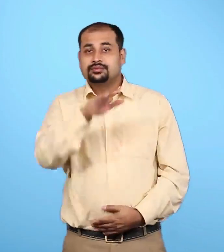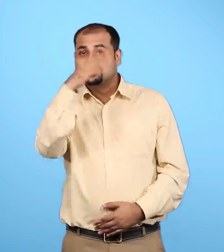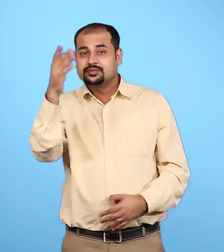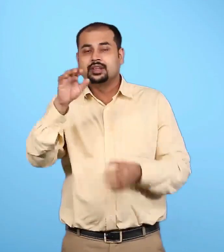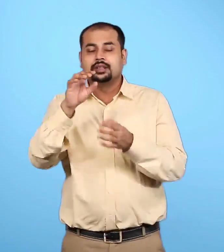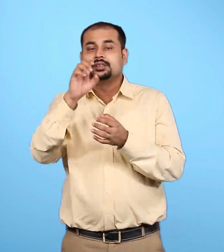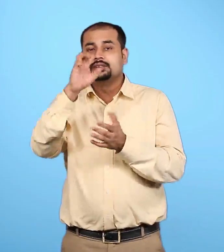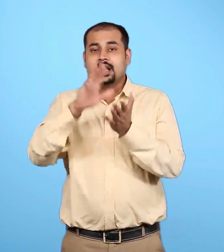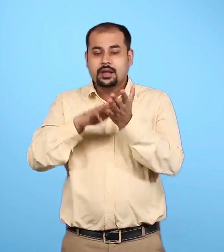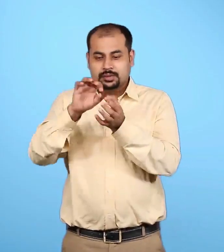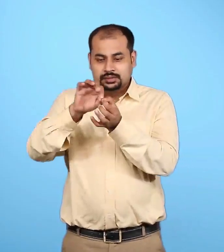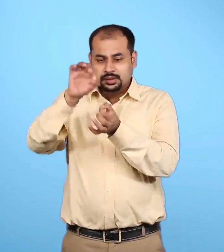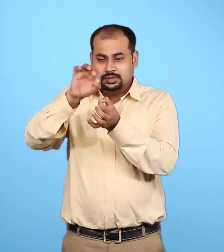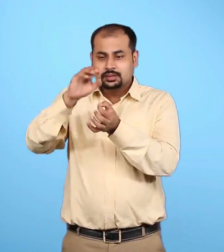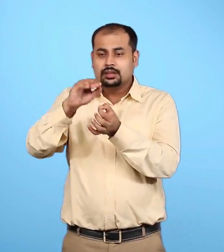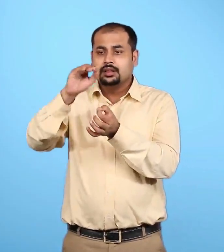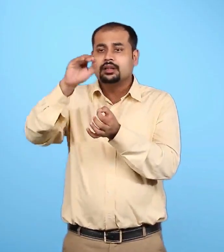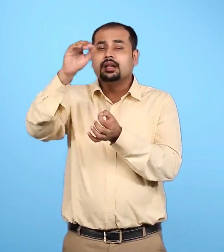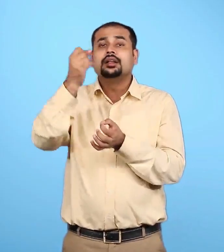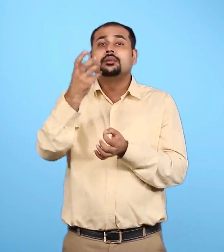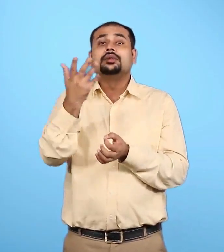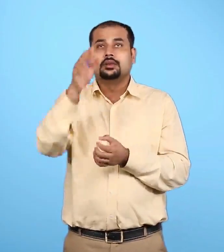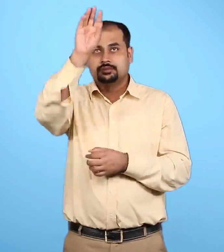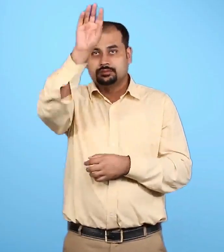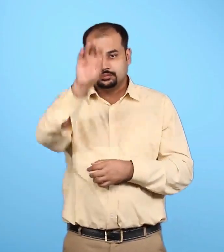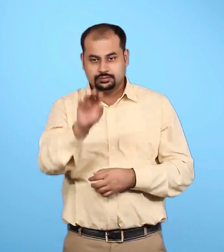Column 2, length of the plant in centimeters.